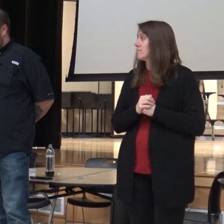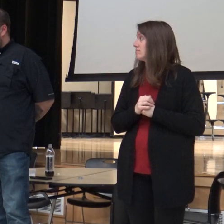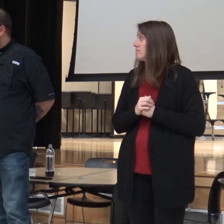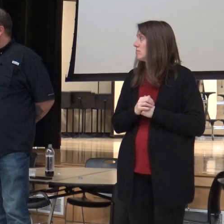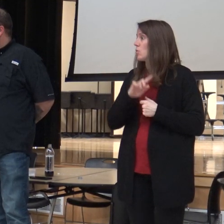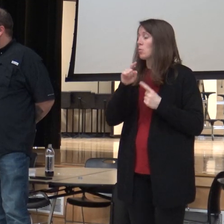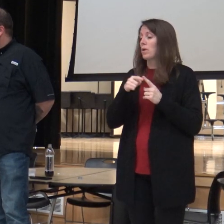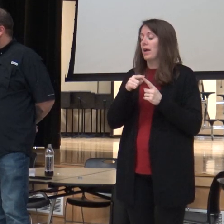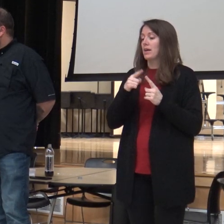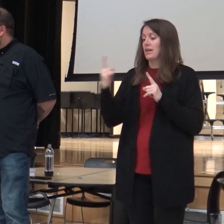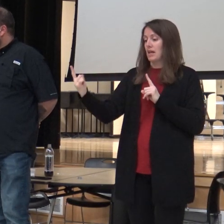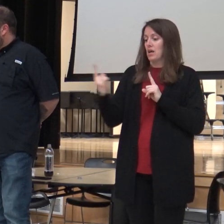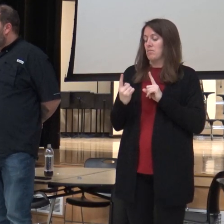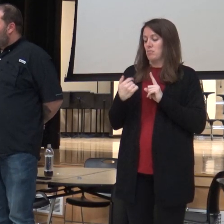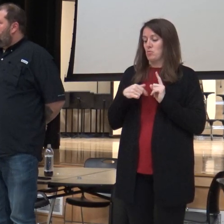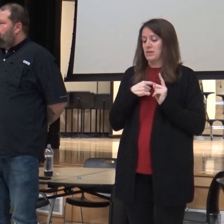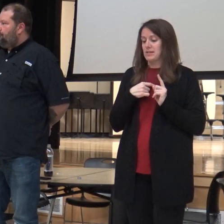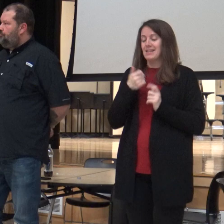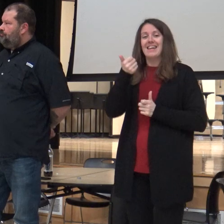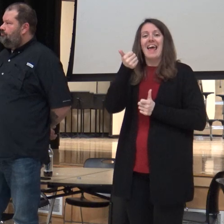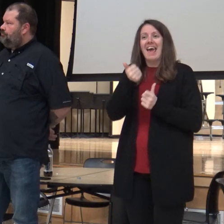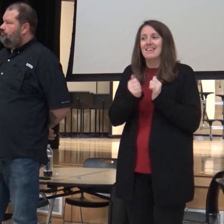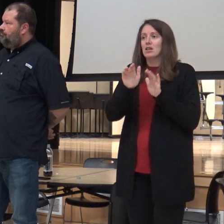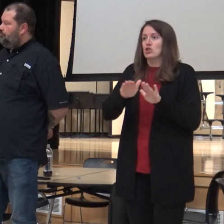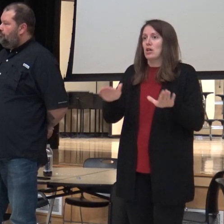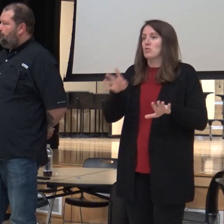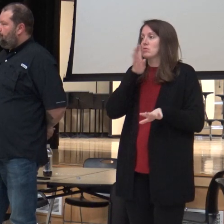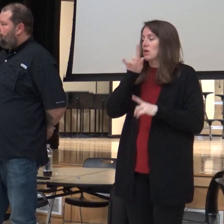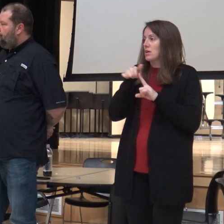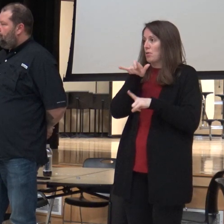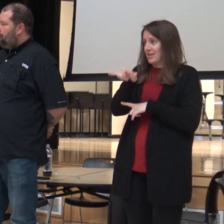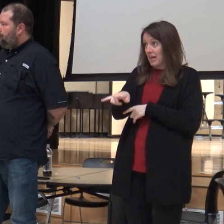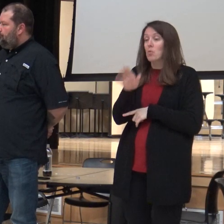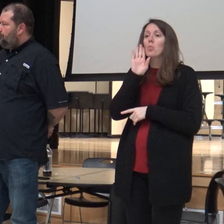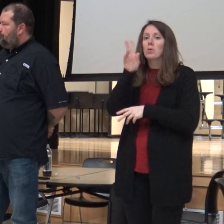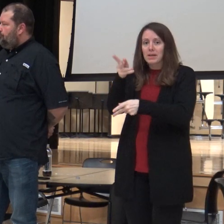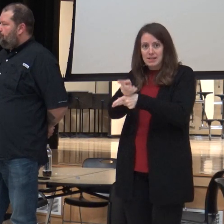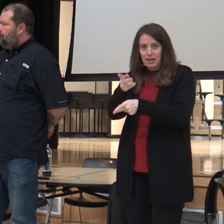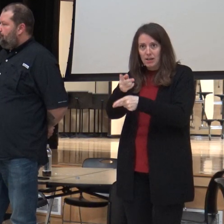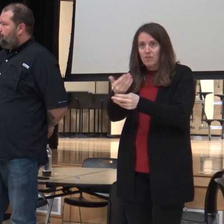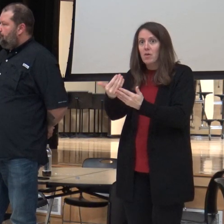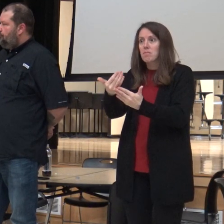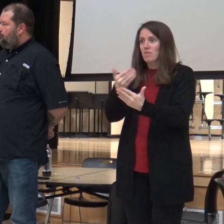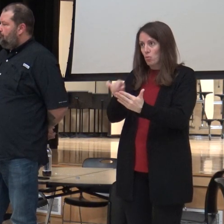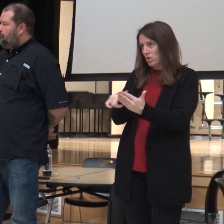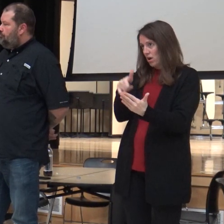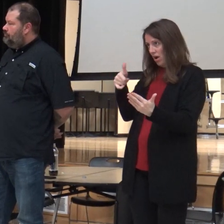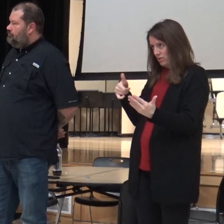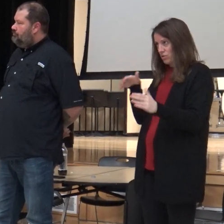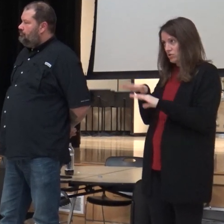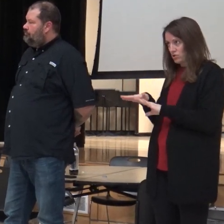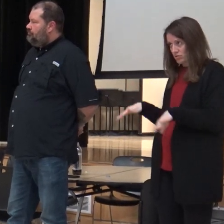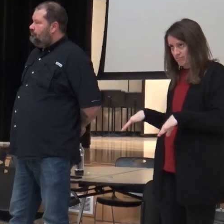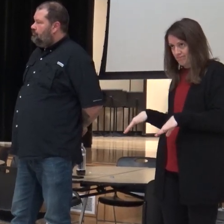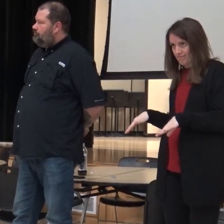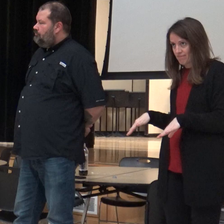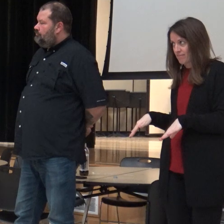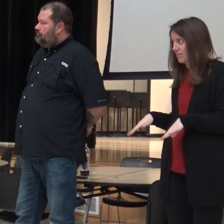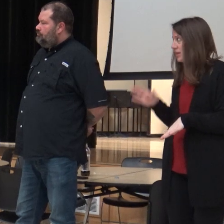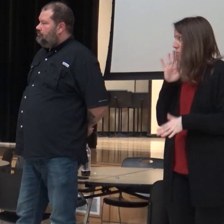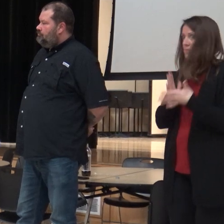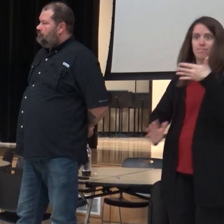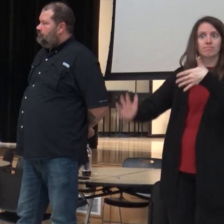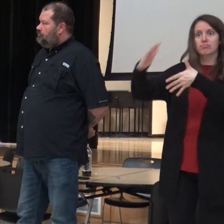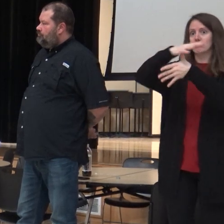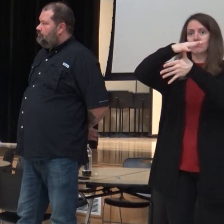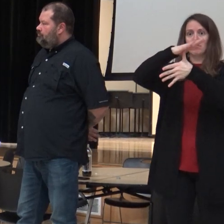then any child who is talking about that kind of stuff is going to be taken care of before any other child. So they're gonna be right at the